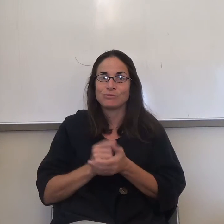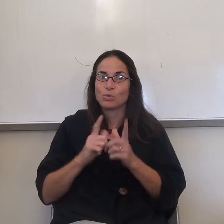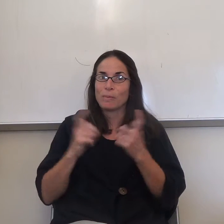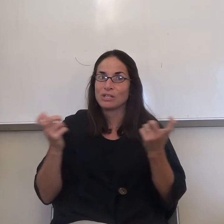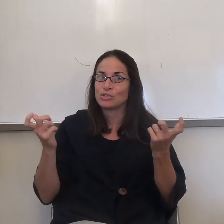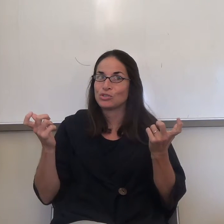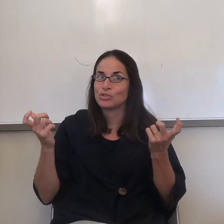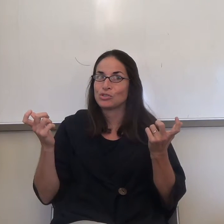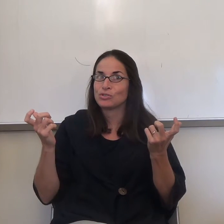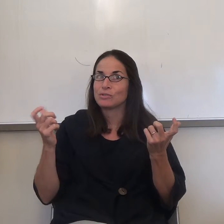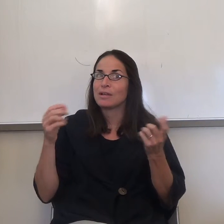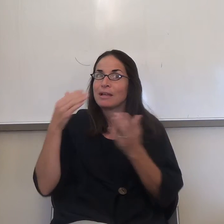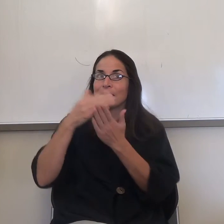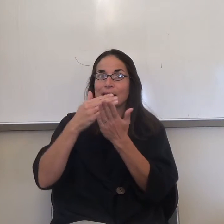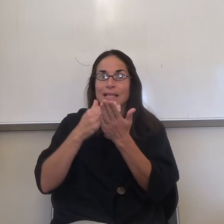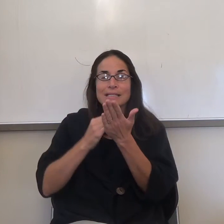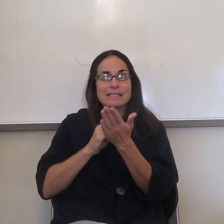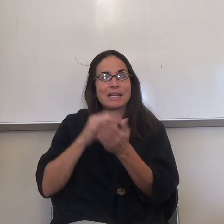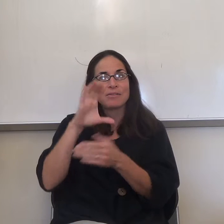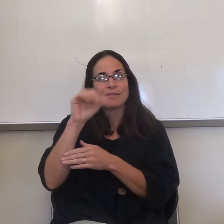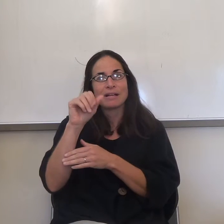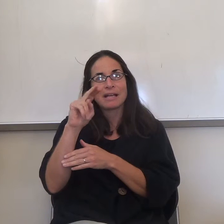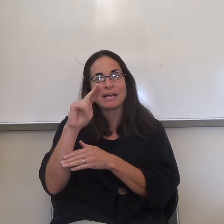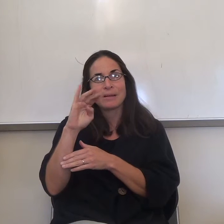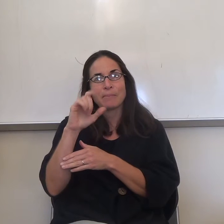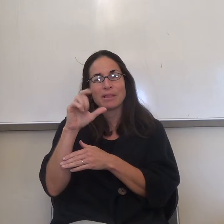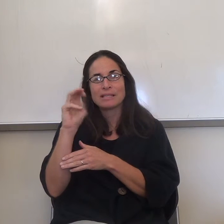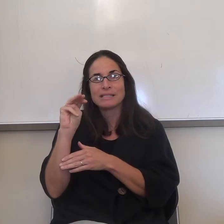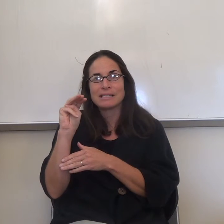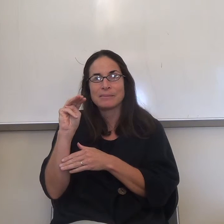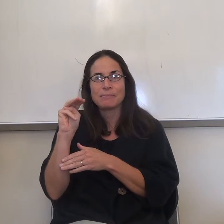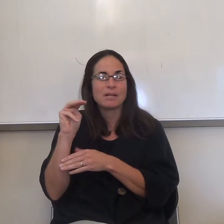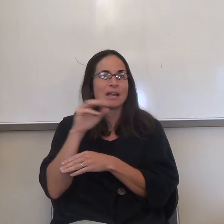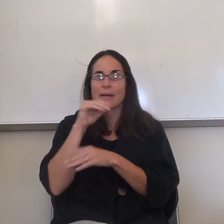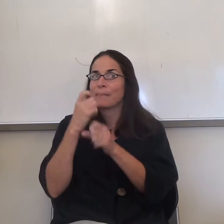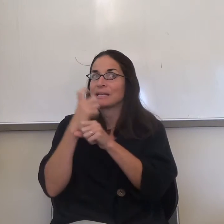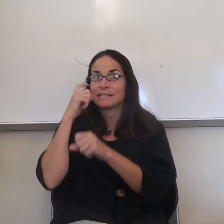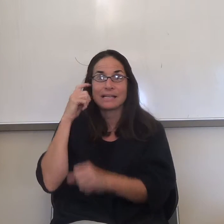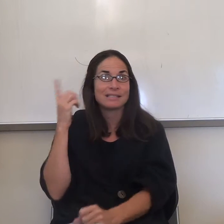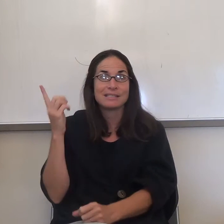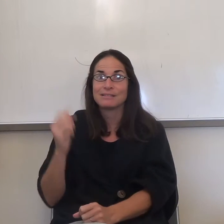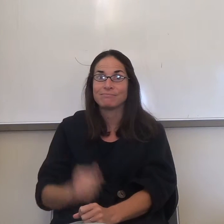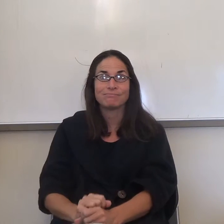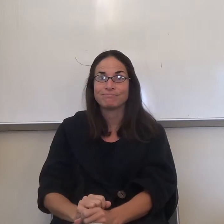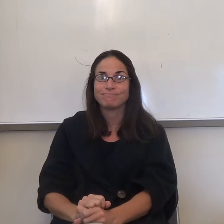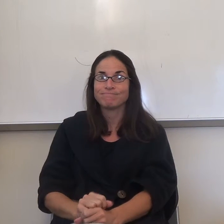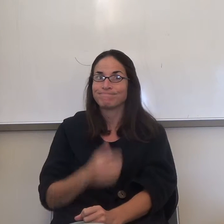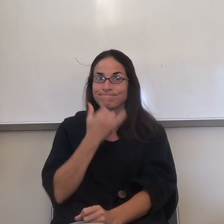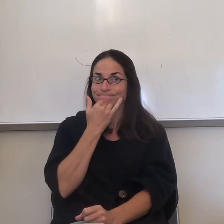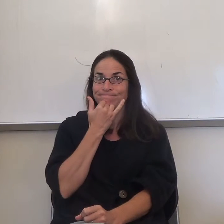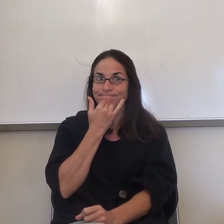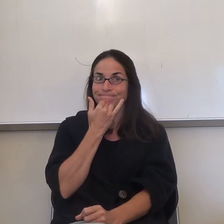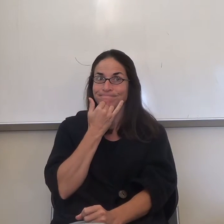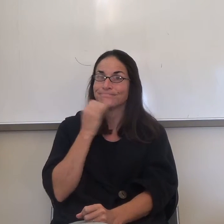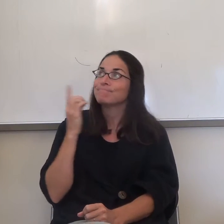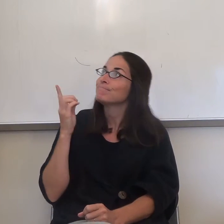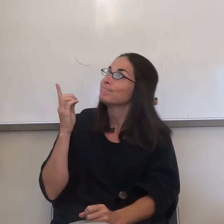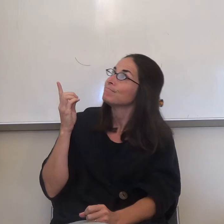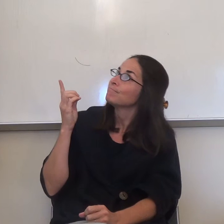of cannibalism doesn't make any sense, okay? So this is where so it's generally